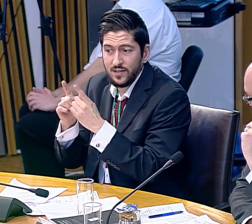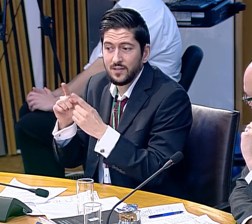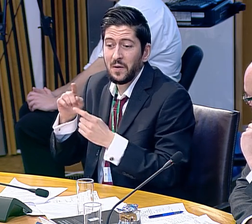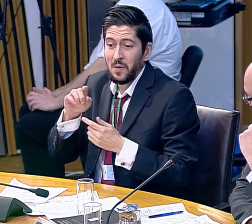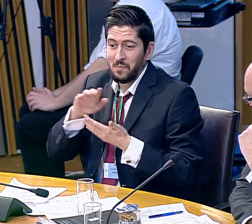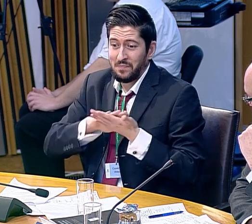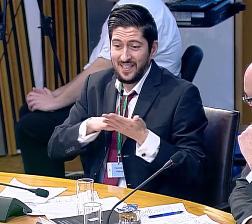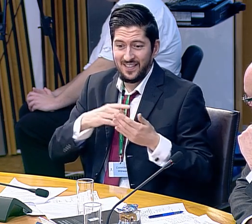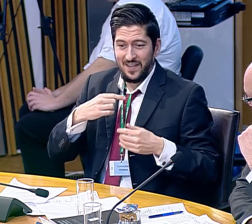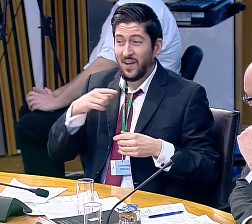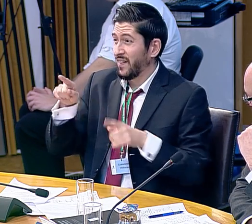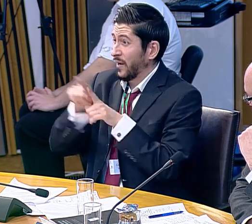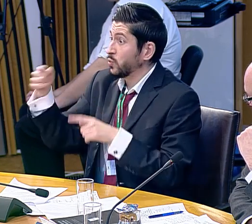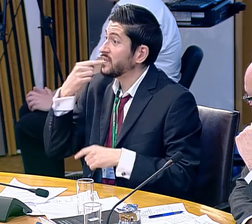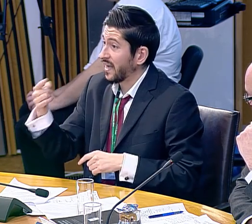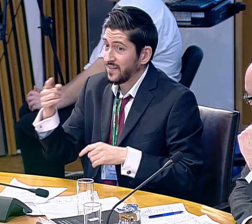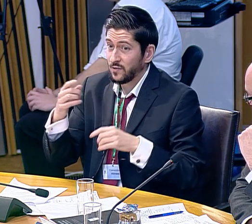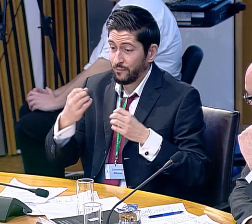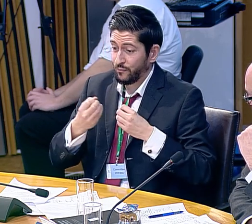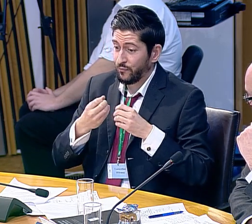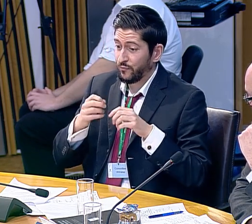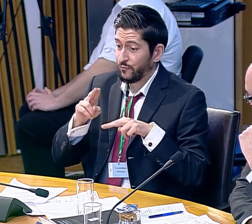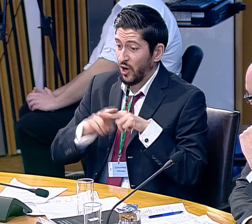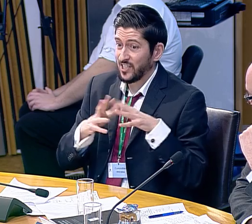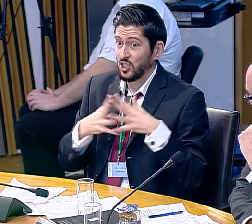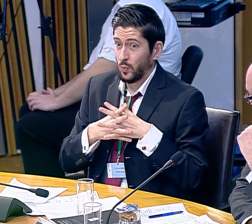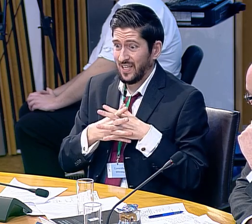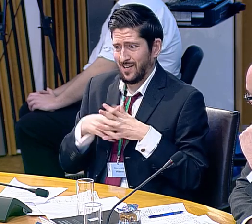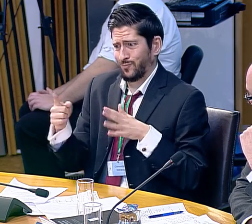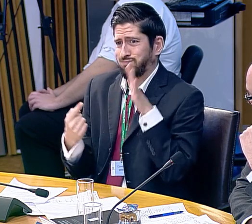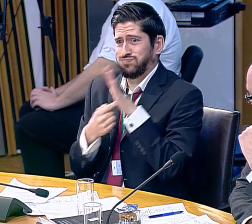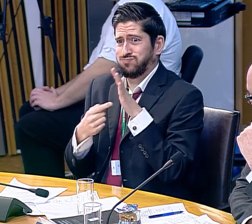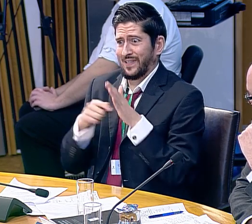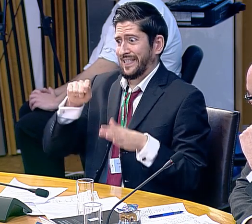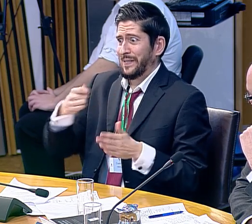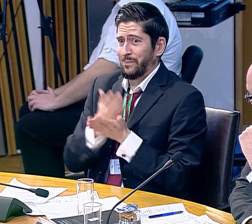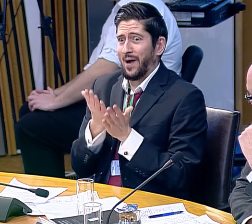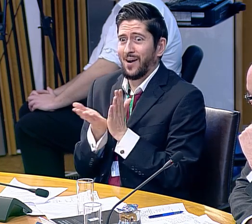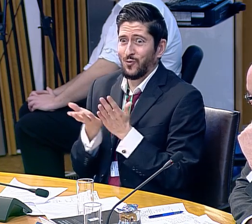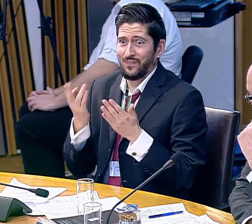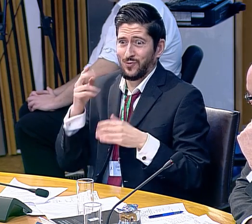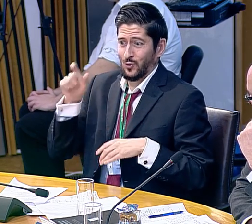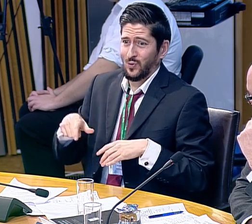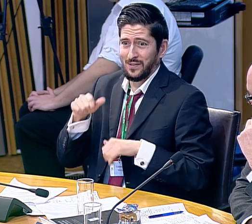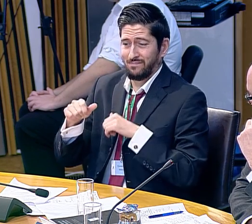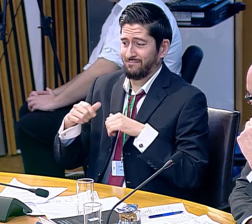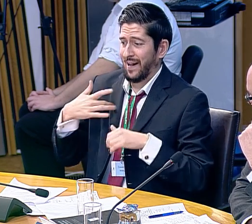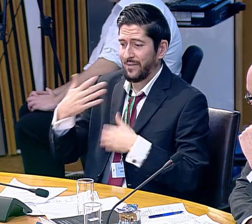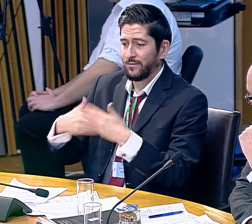And because that there are a number of deaf students there and a number of deaf staff, it means, as you say, you know, picking back